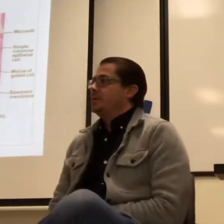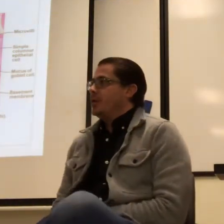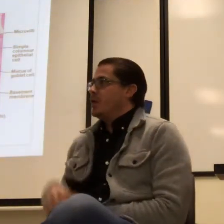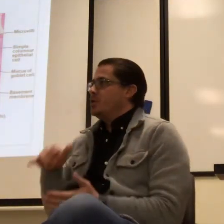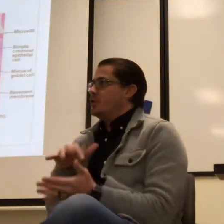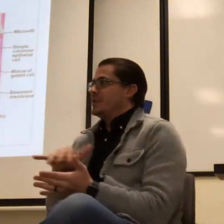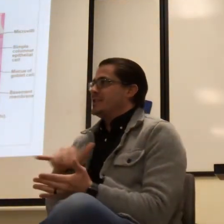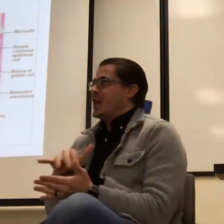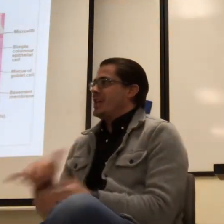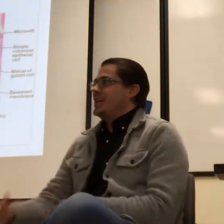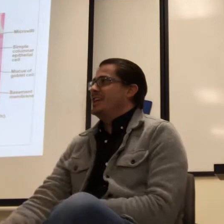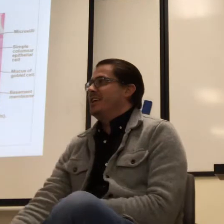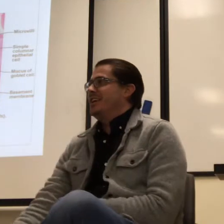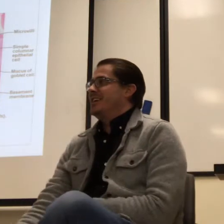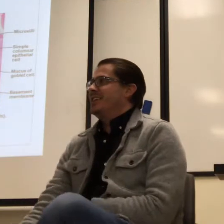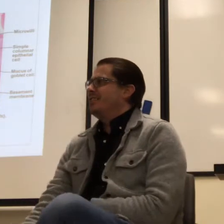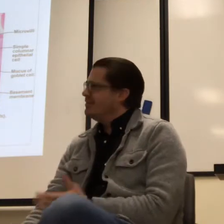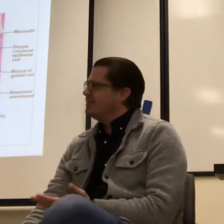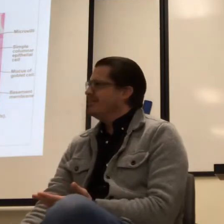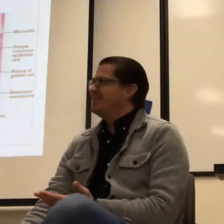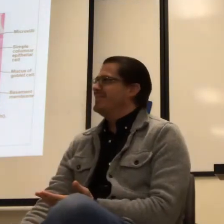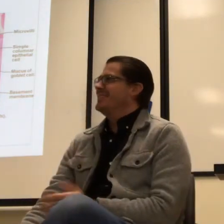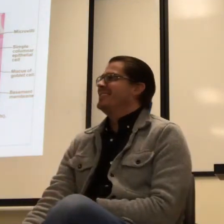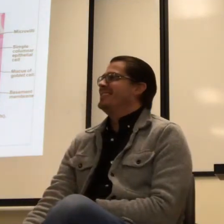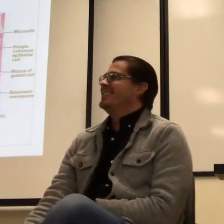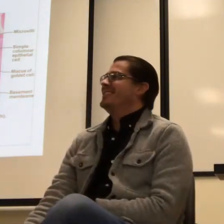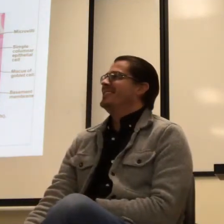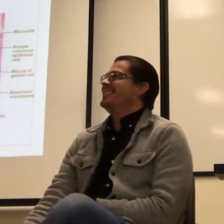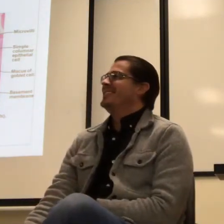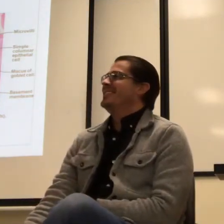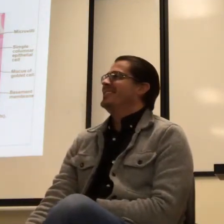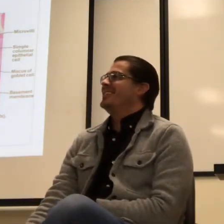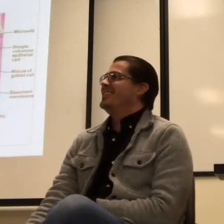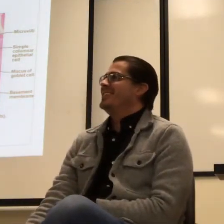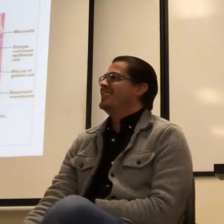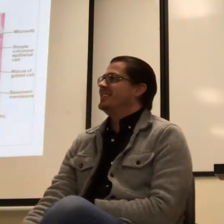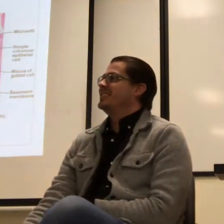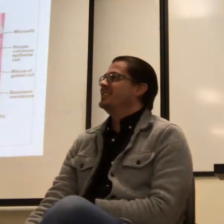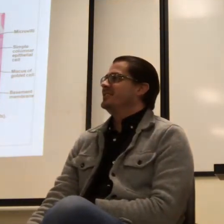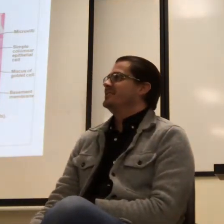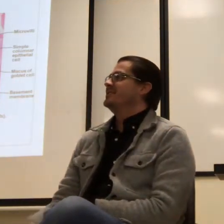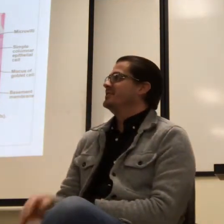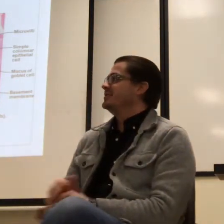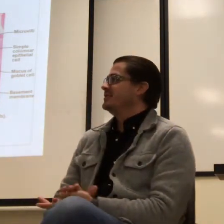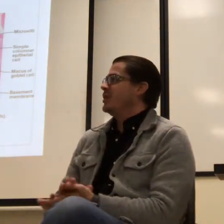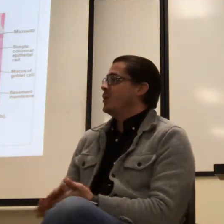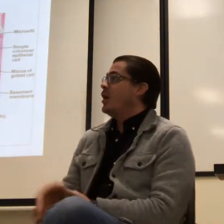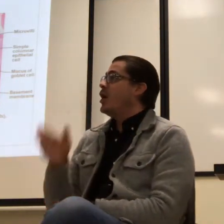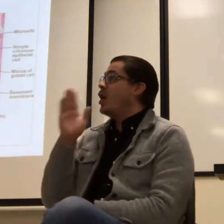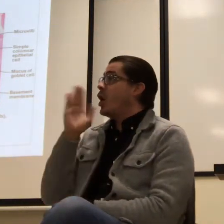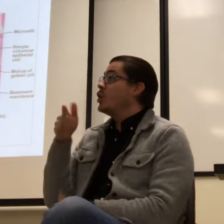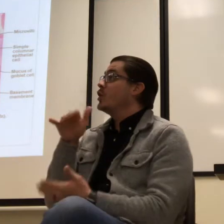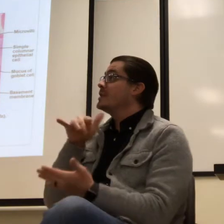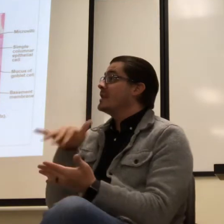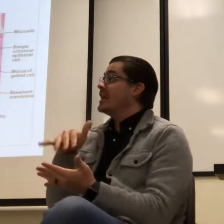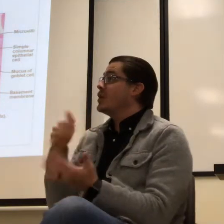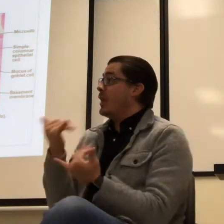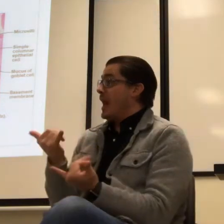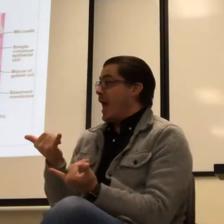Yes, so we are in the right place. So we're continuing on with the epithelial tissues. And this is the next